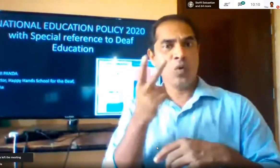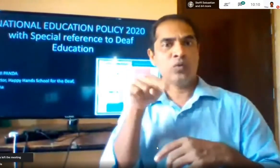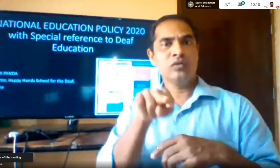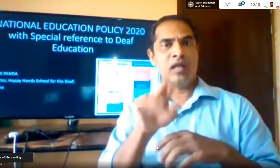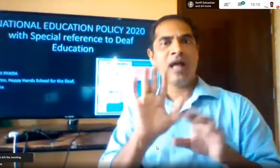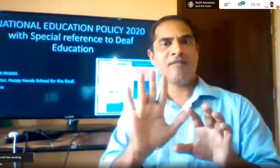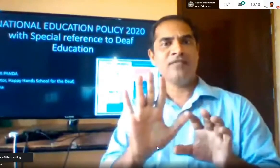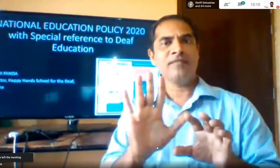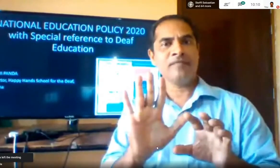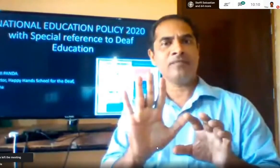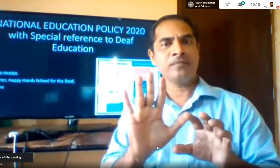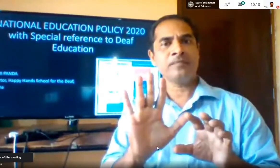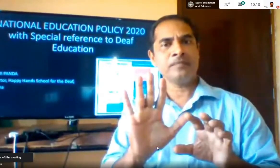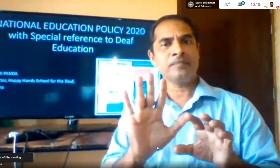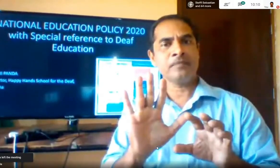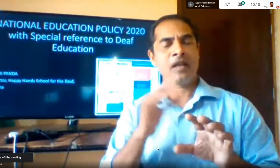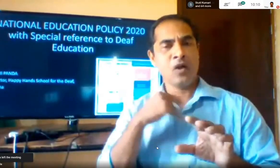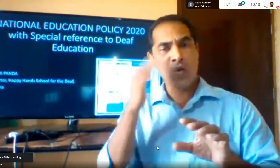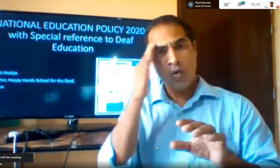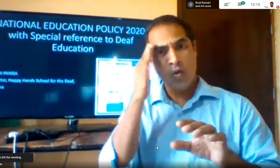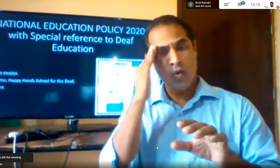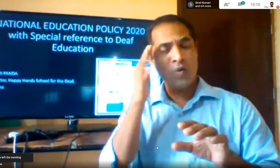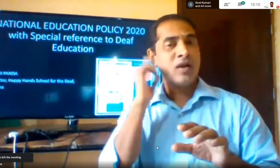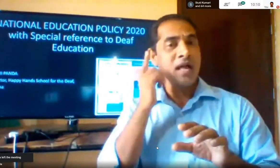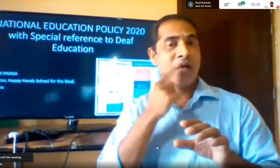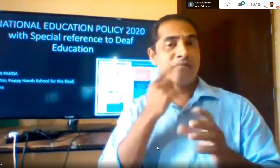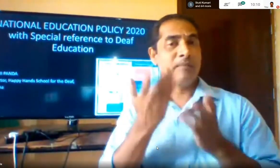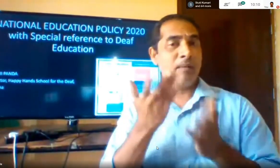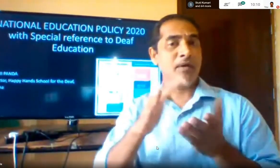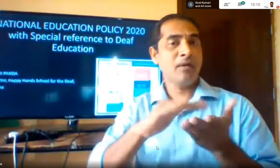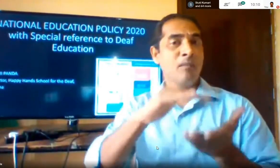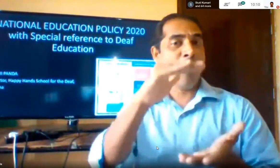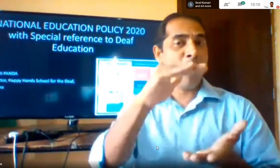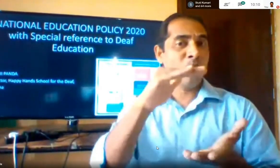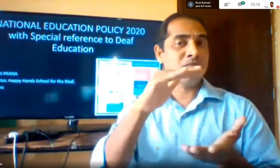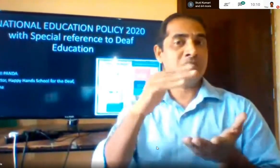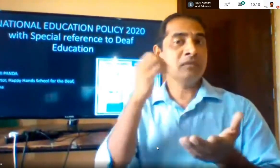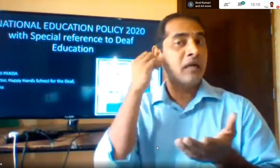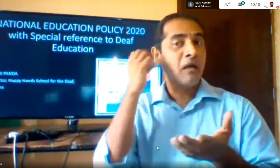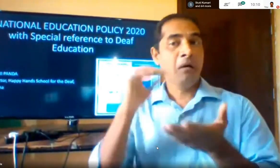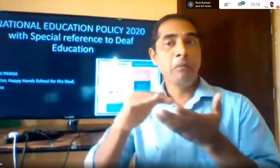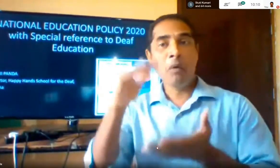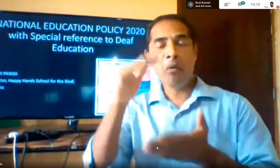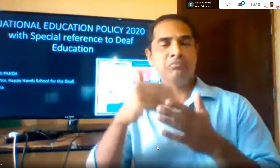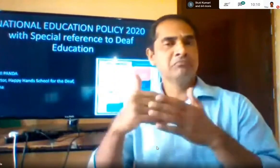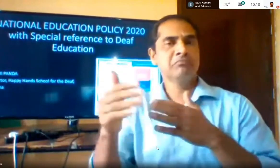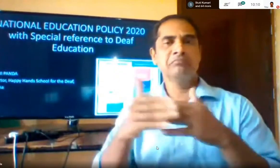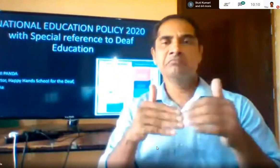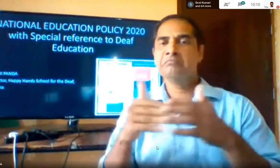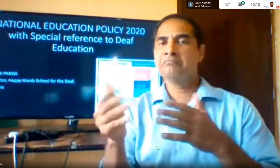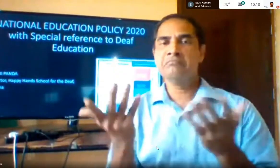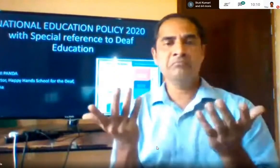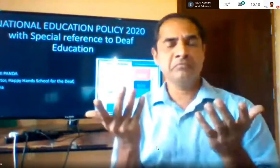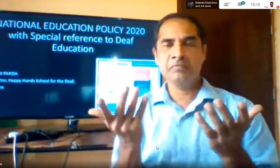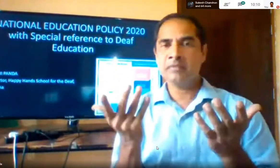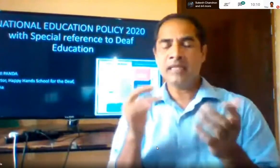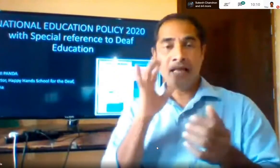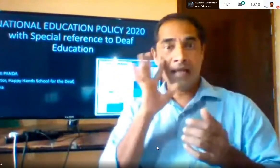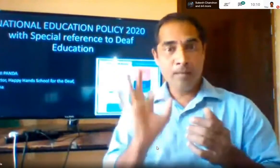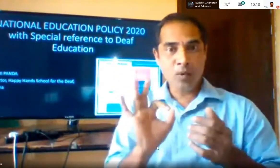But there are few hearing people also involved in this webinar. So deaf people may be more, I don't know, anything,